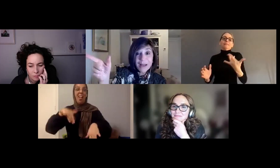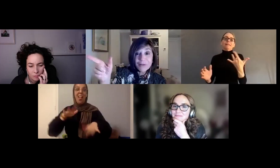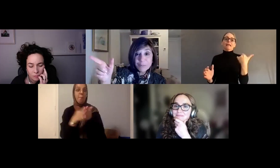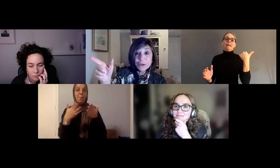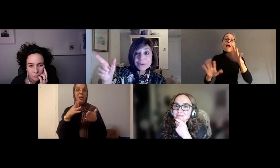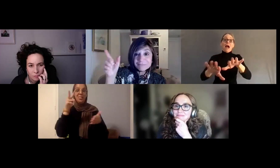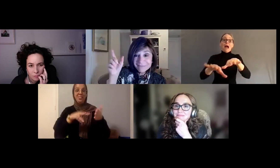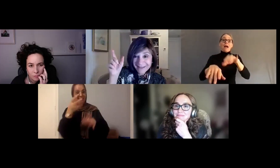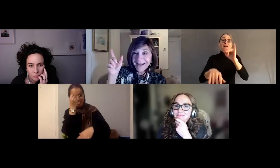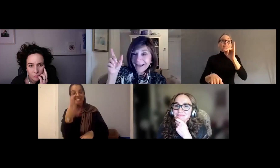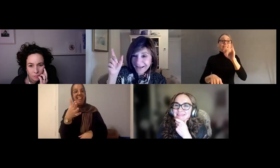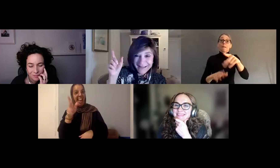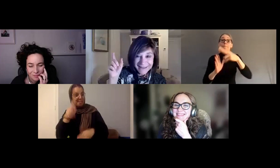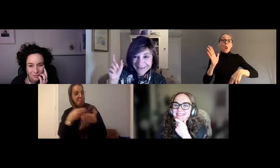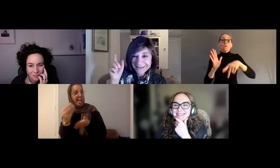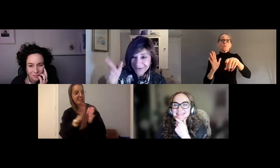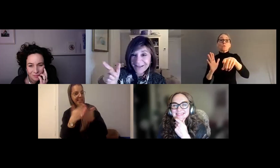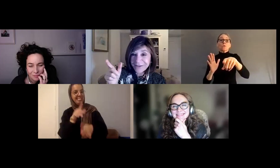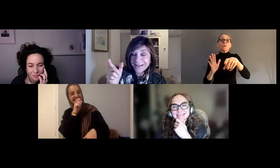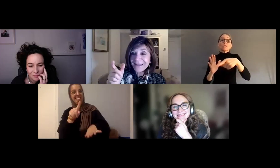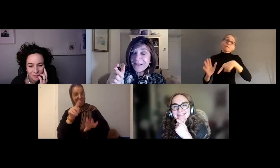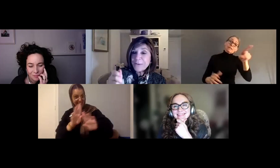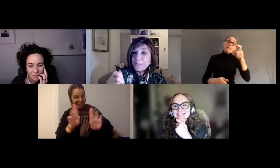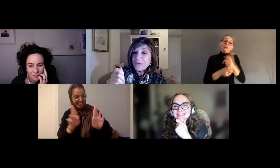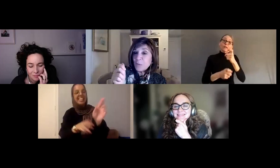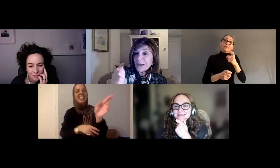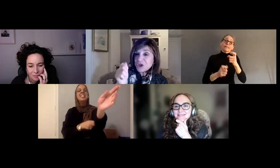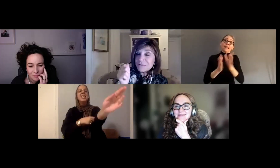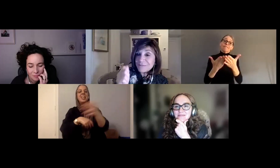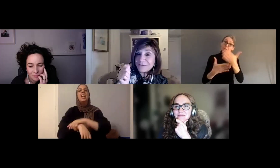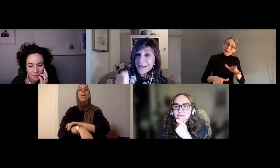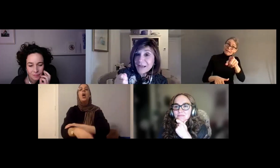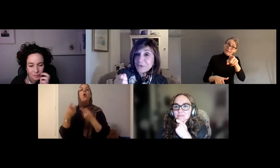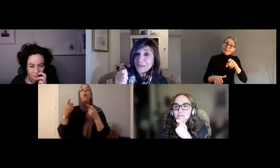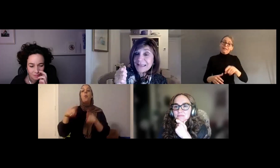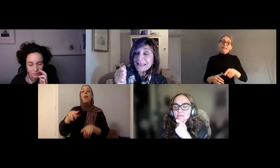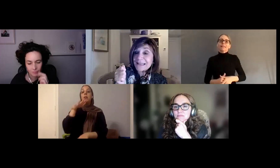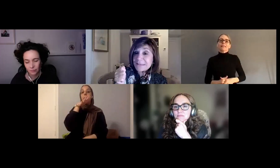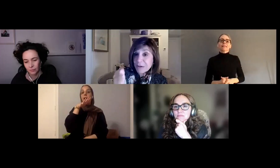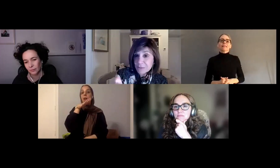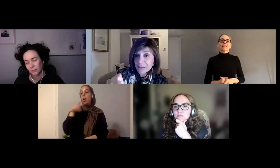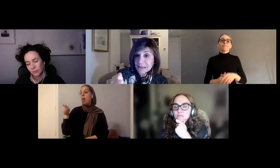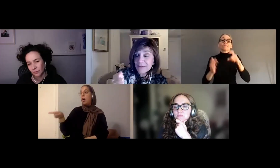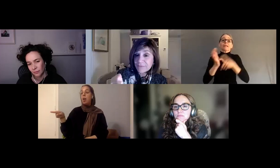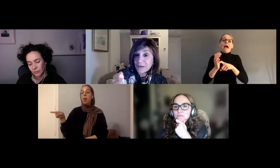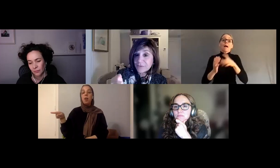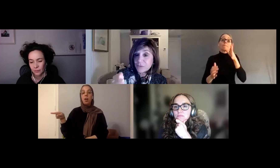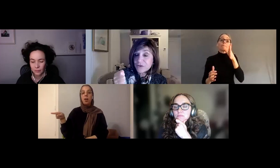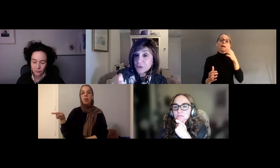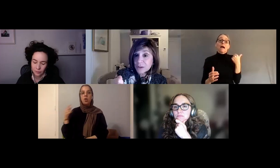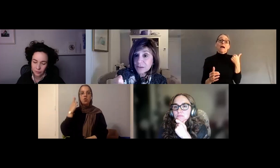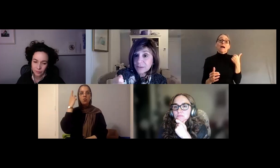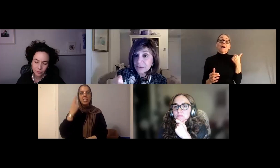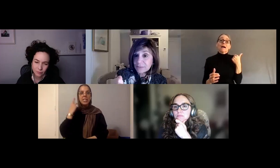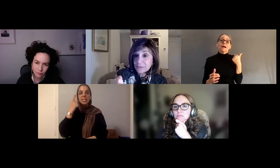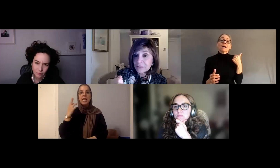book, buy the book. Very good. That when she found out the experiments my father was